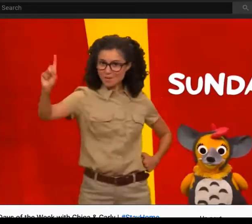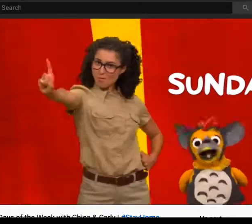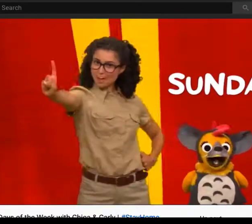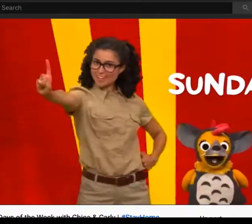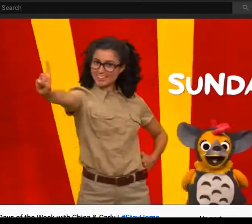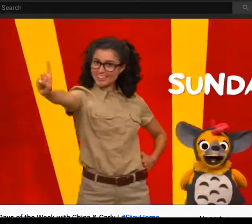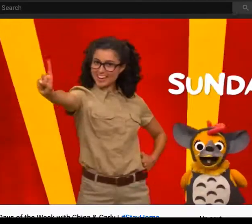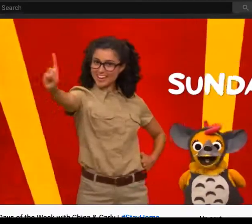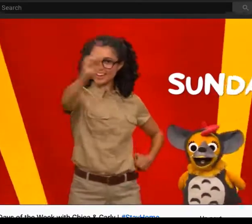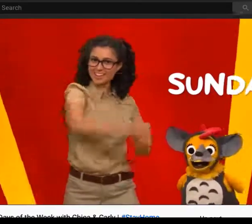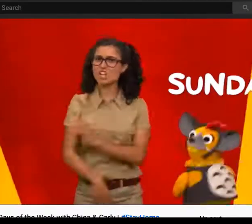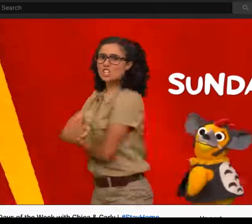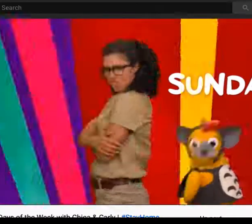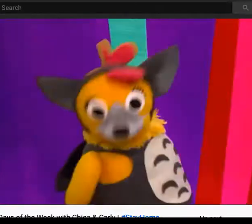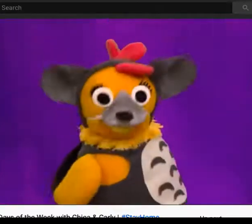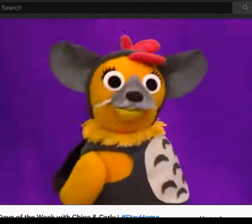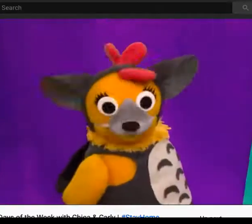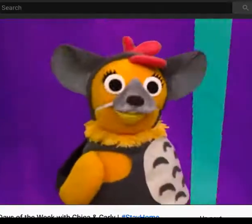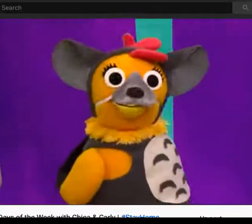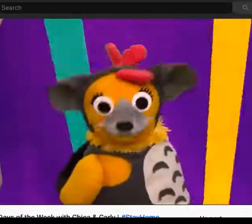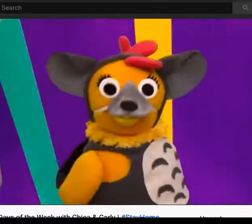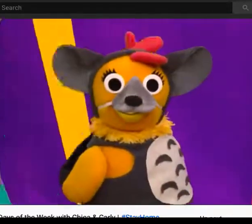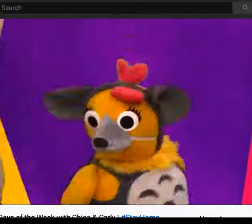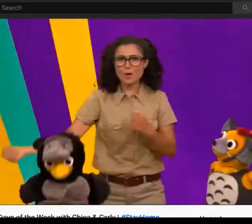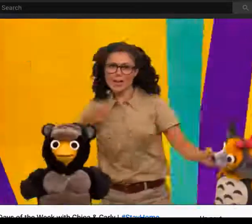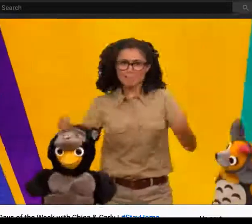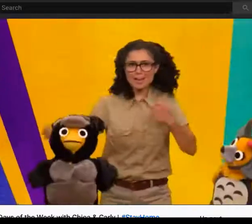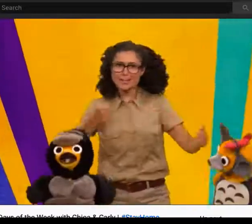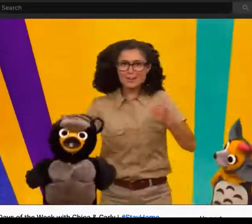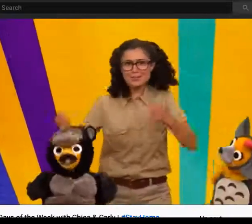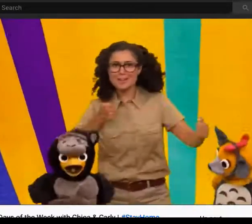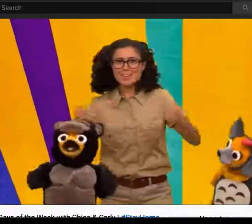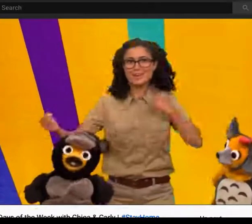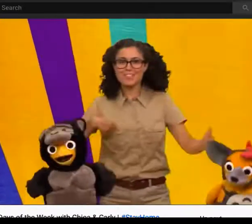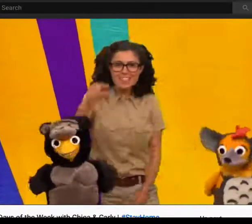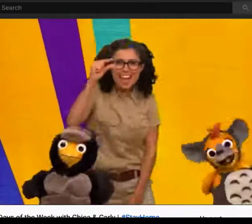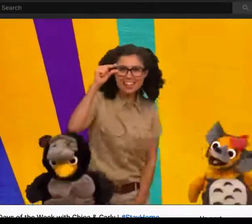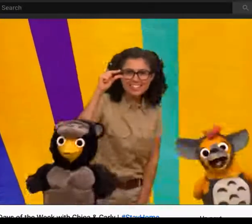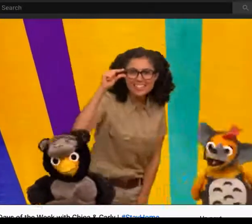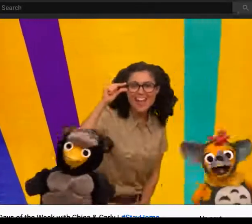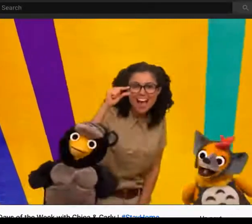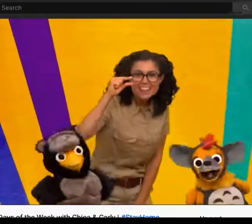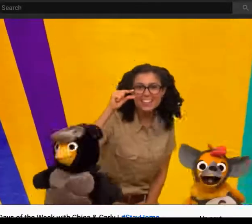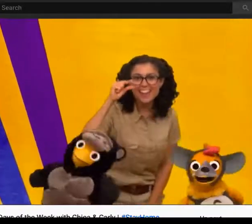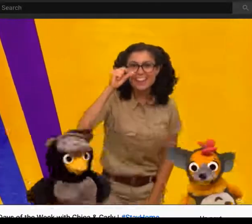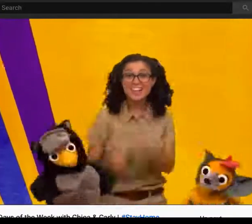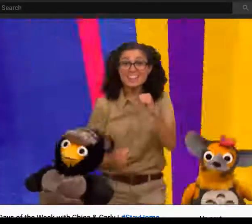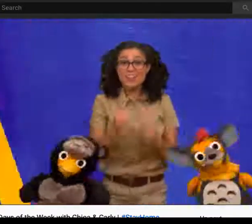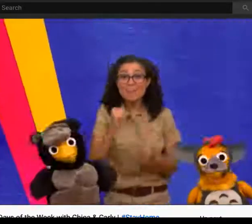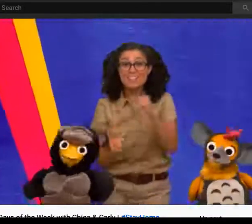the one day to chill with your chinchilla. Go ape like a gorilla with the ants and the antilla. It's always